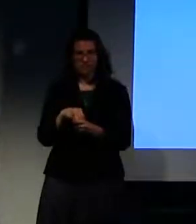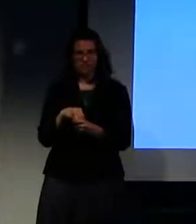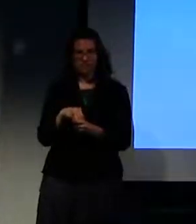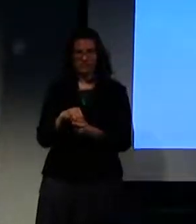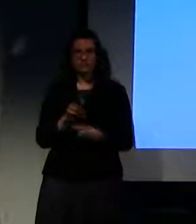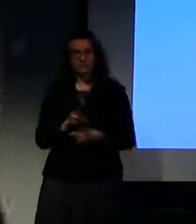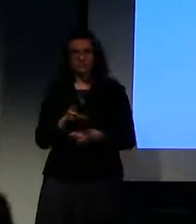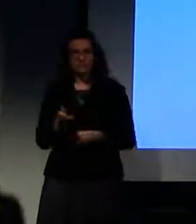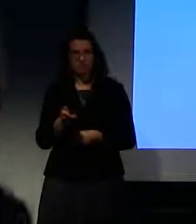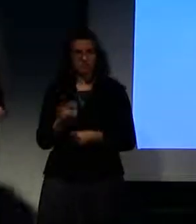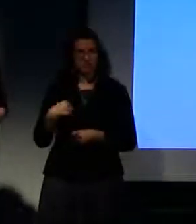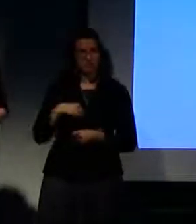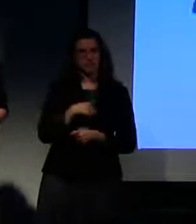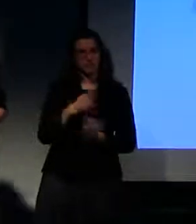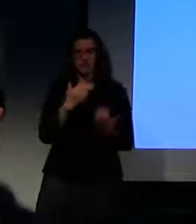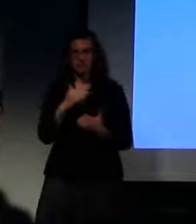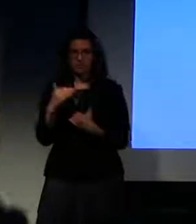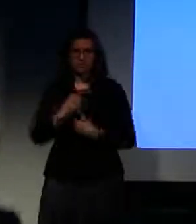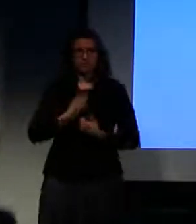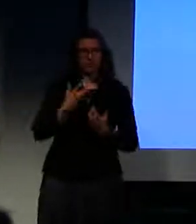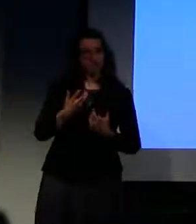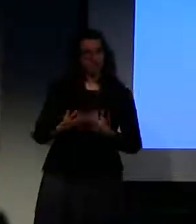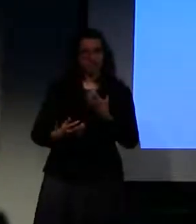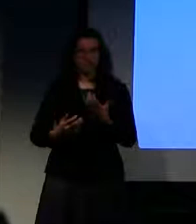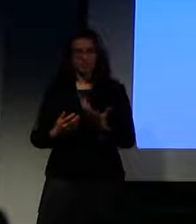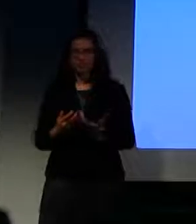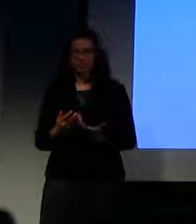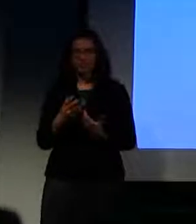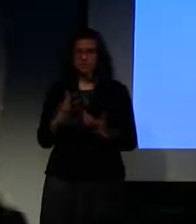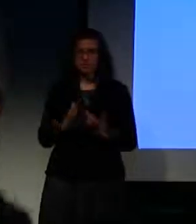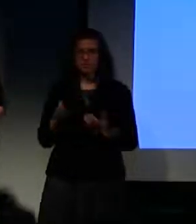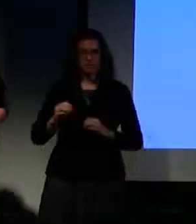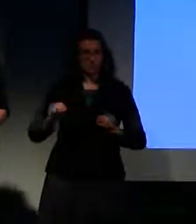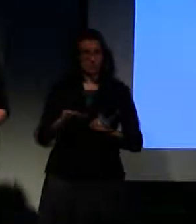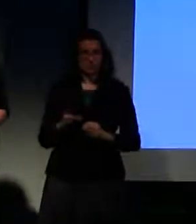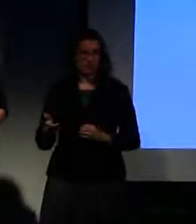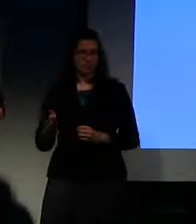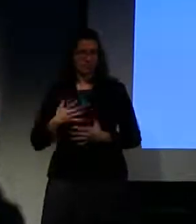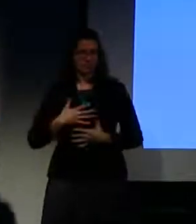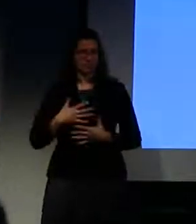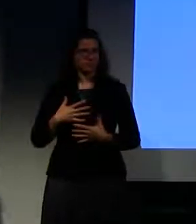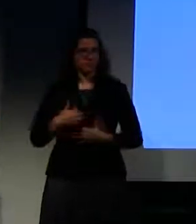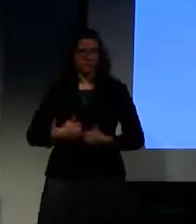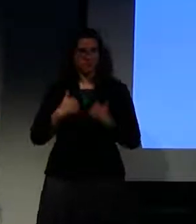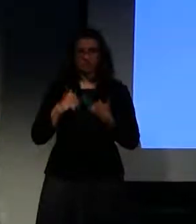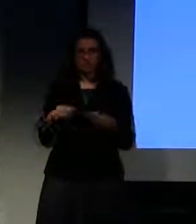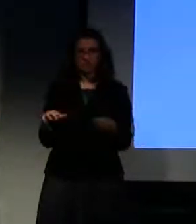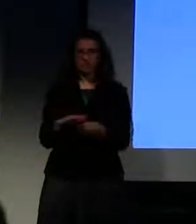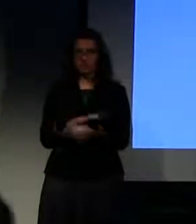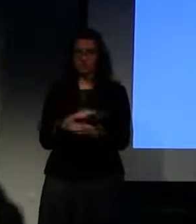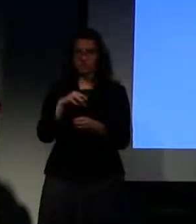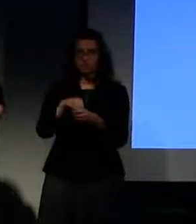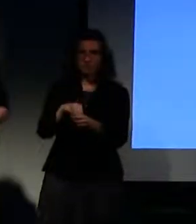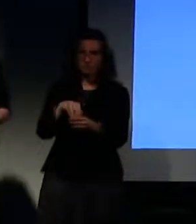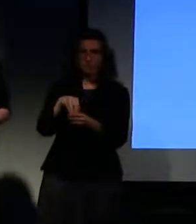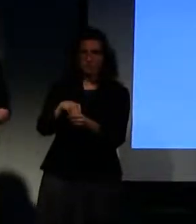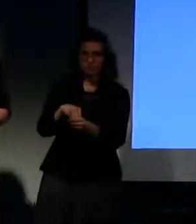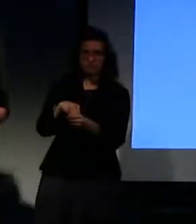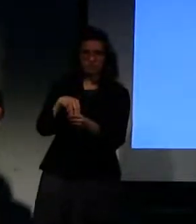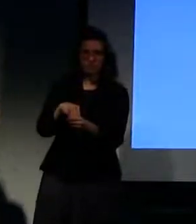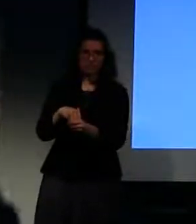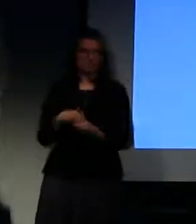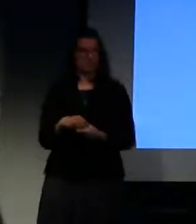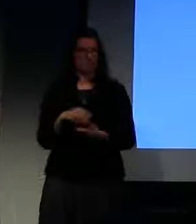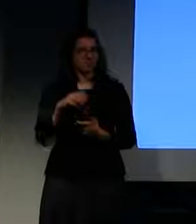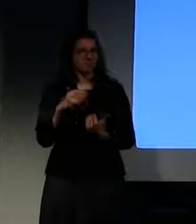there, no, poetry, such, no, thing, poetry, living, such, there, in poetry, such,